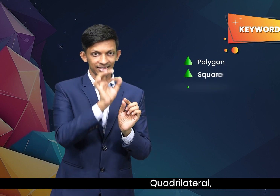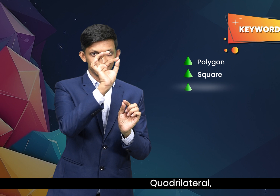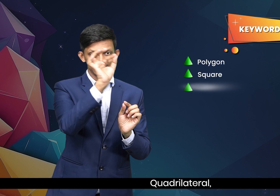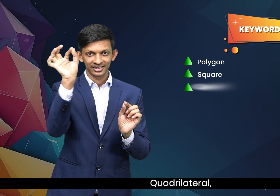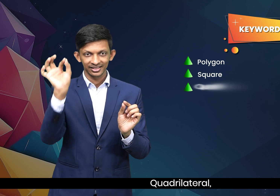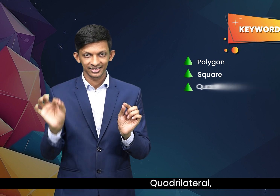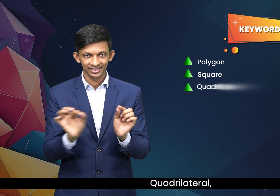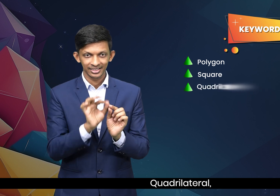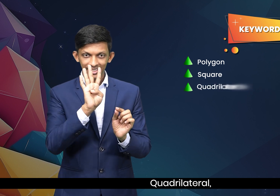quadrilateral,